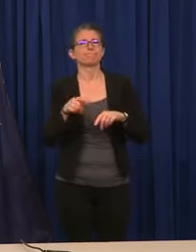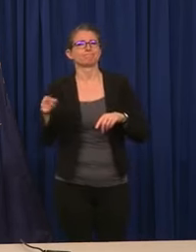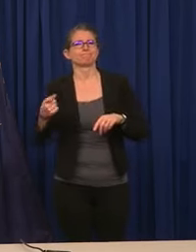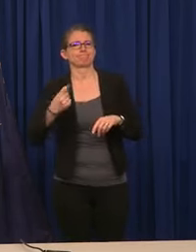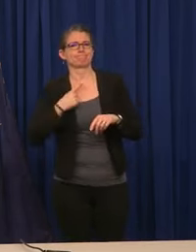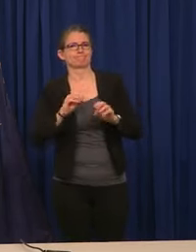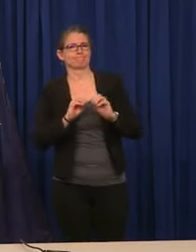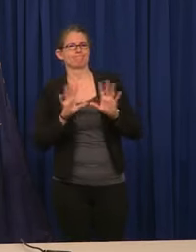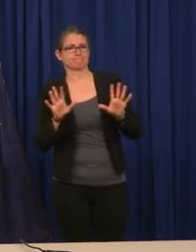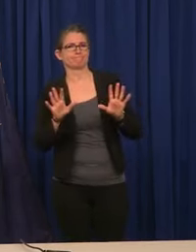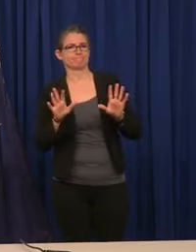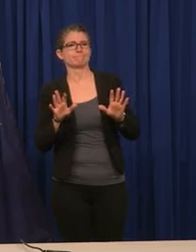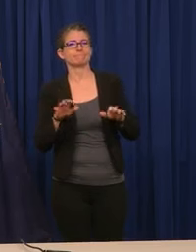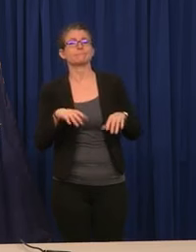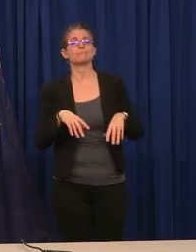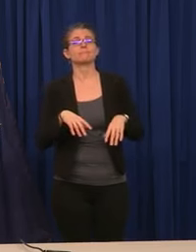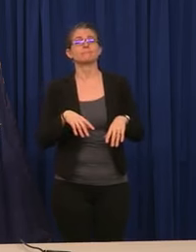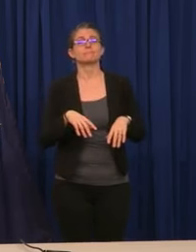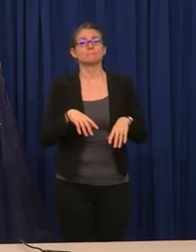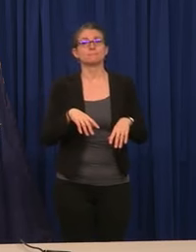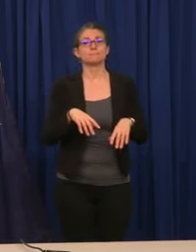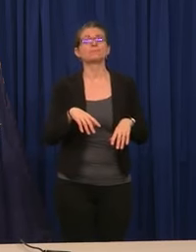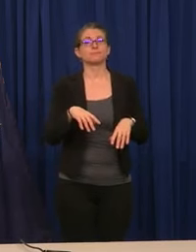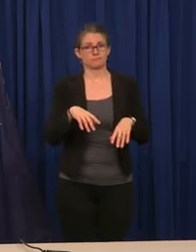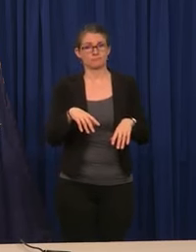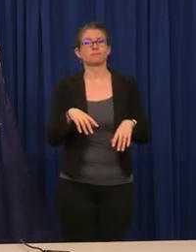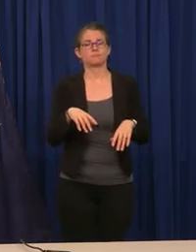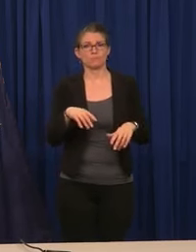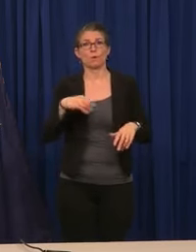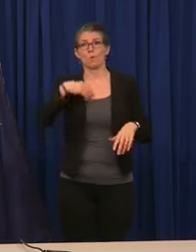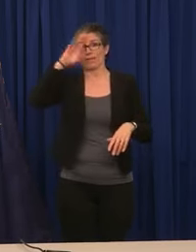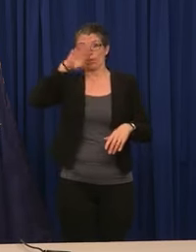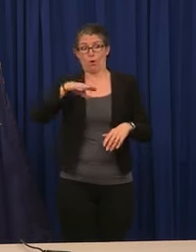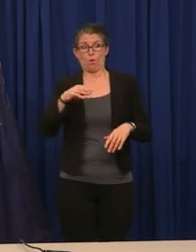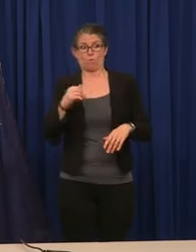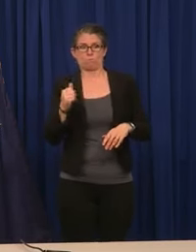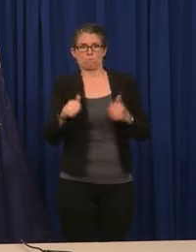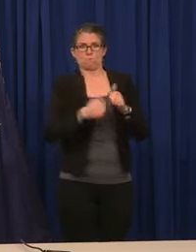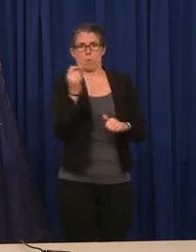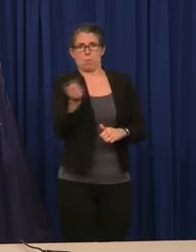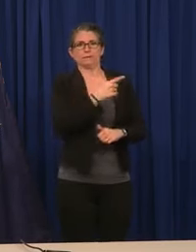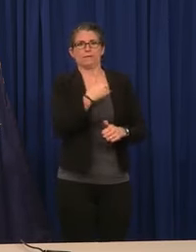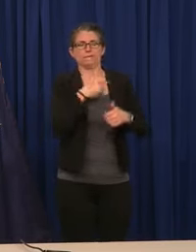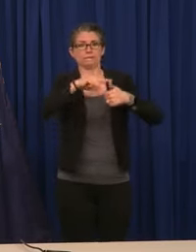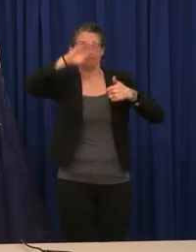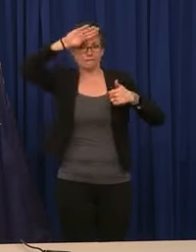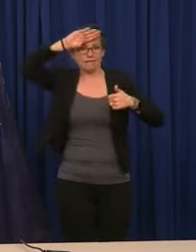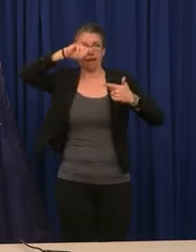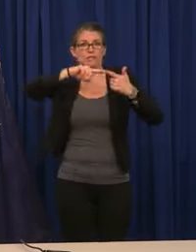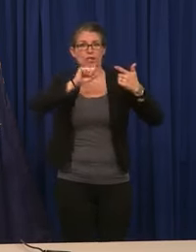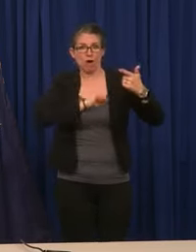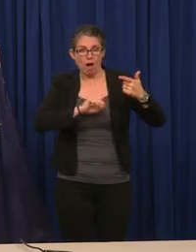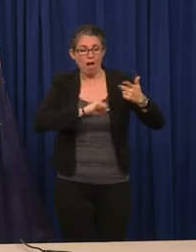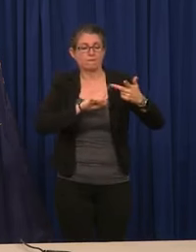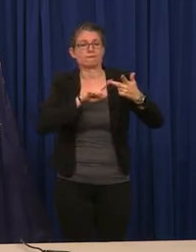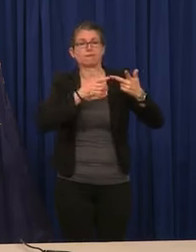of taste or a loss of smell. And John, so this loss of